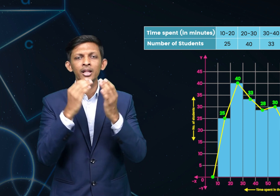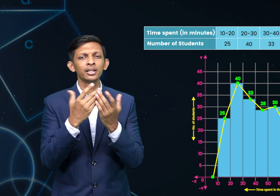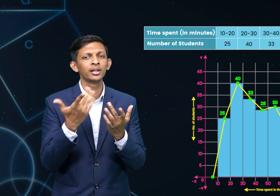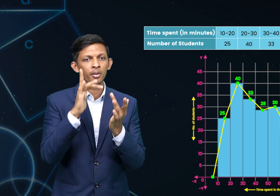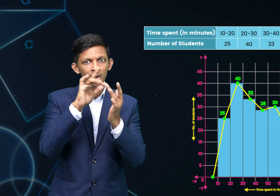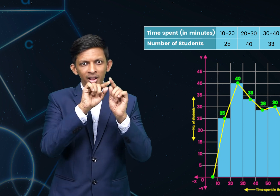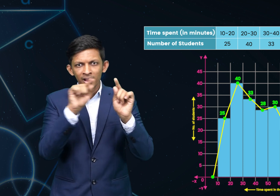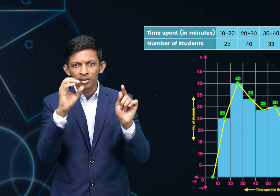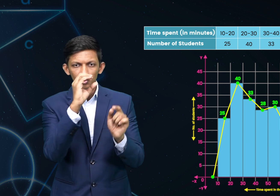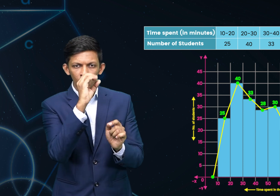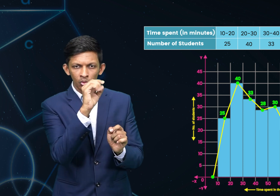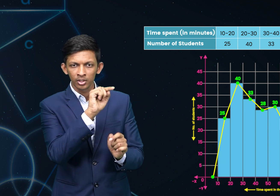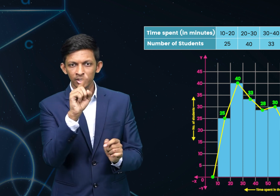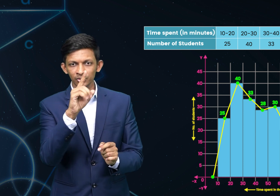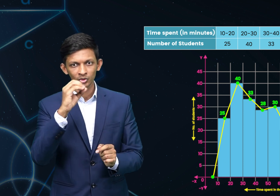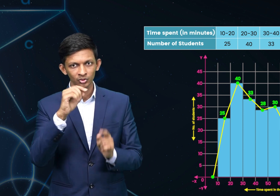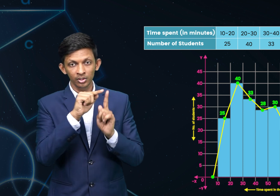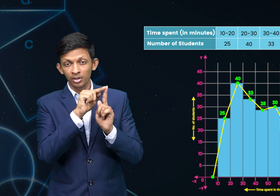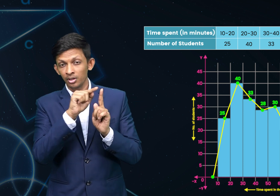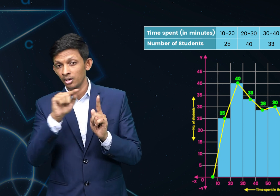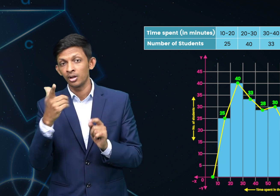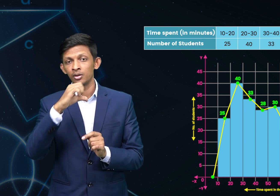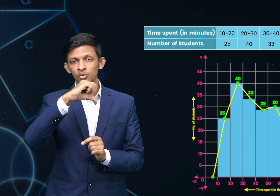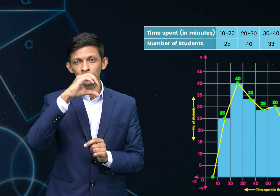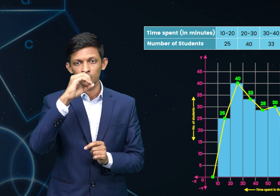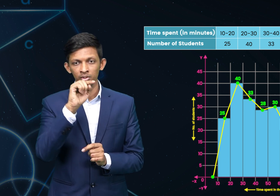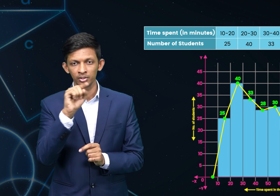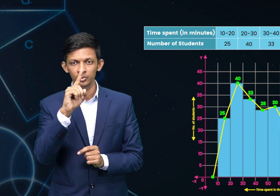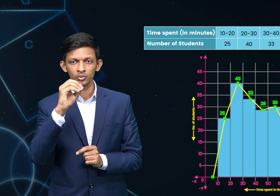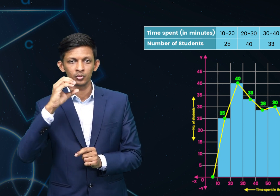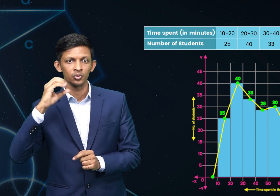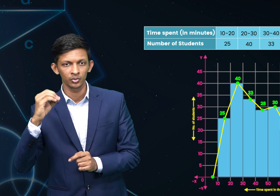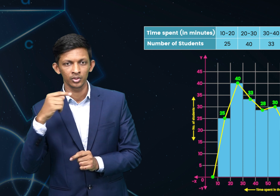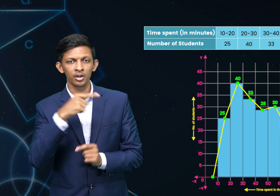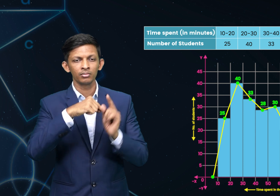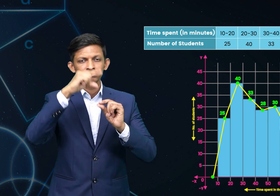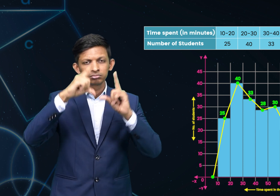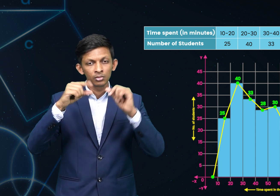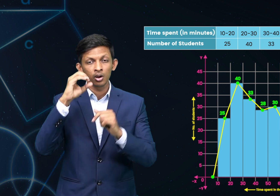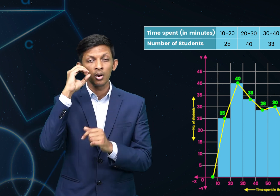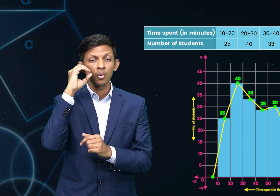imagined class intervals 0 to 10 and 90 to 100 whose frequency is 0 on the